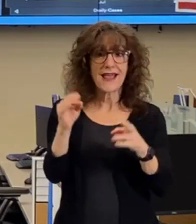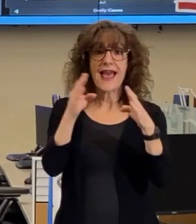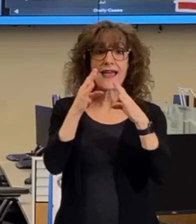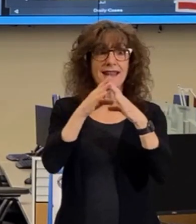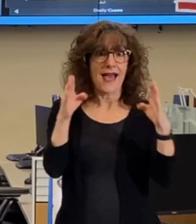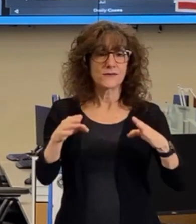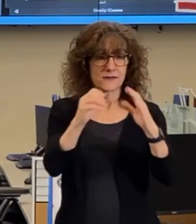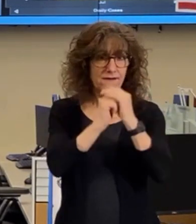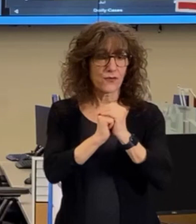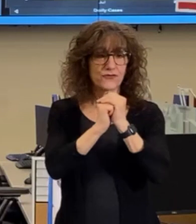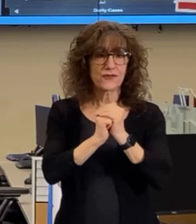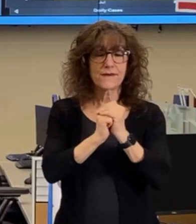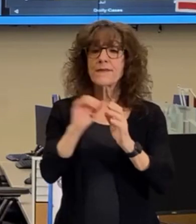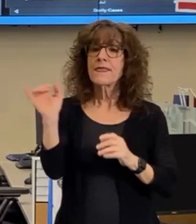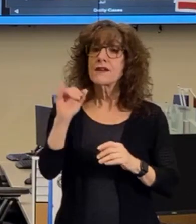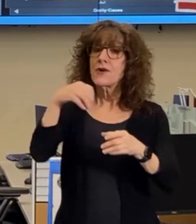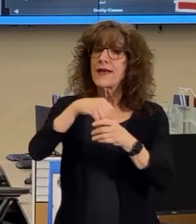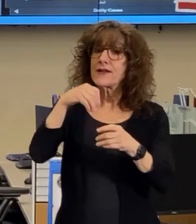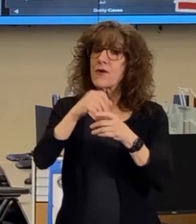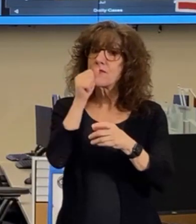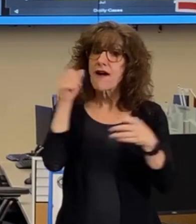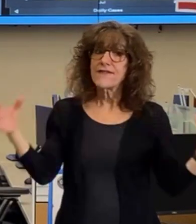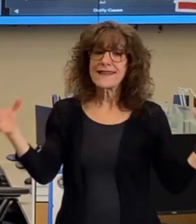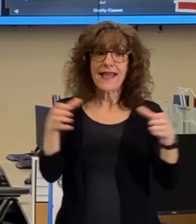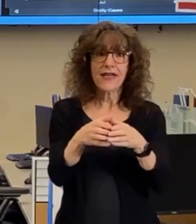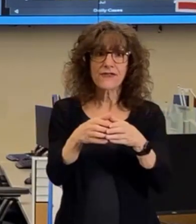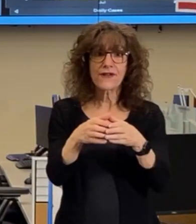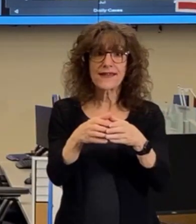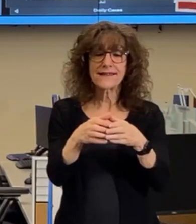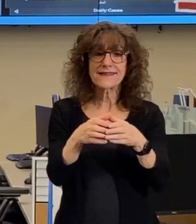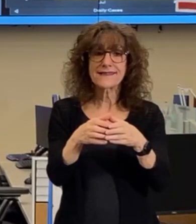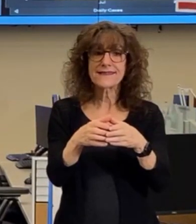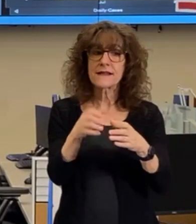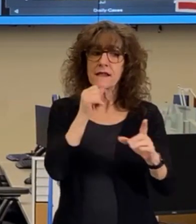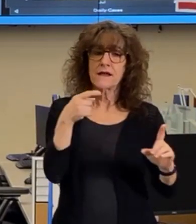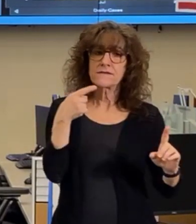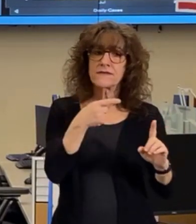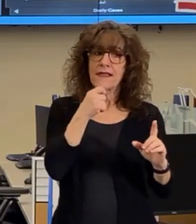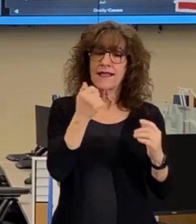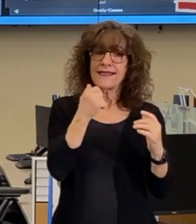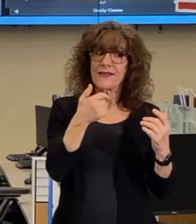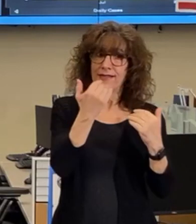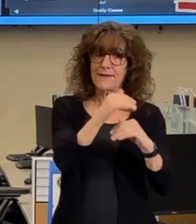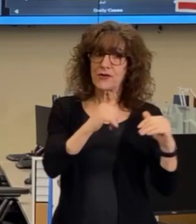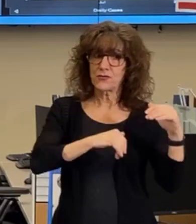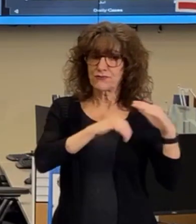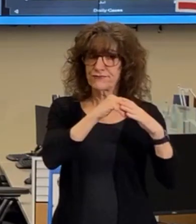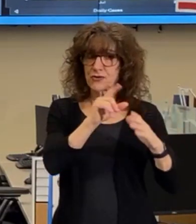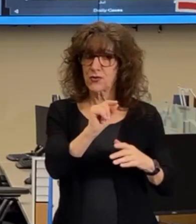of worship. In addition, indoor private gatherings, not otherwise specified, are limited to a maximum of 20